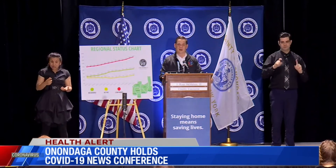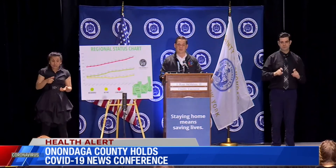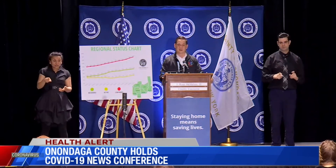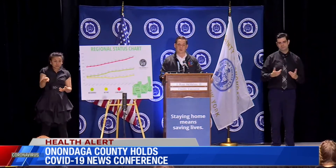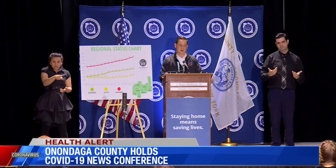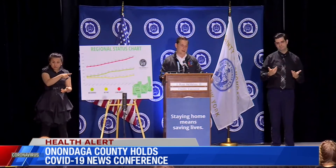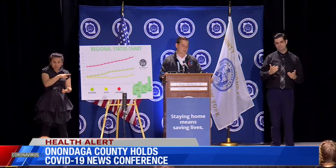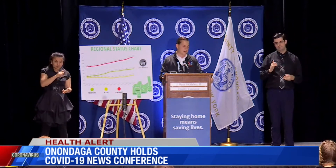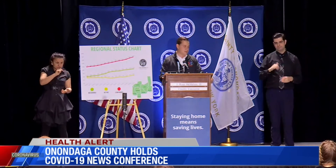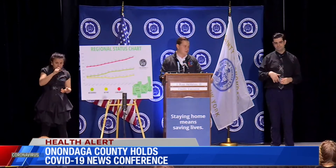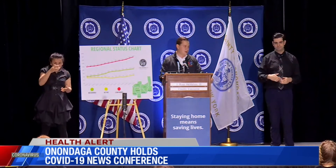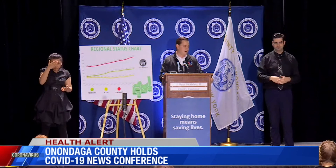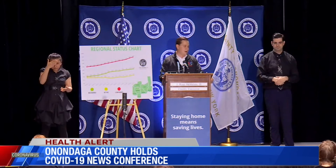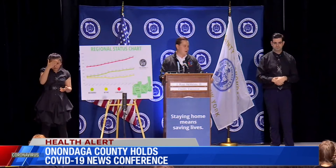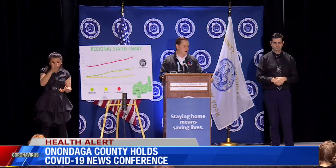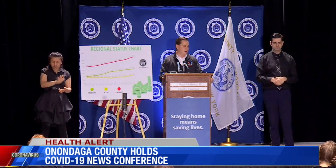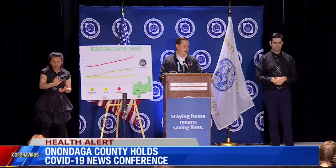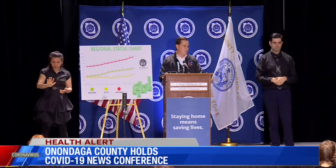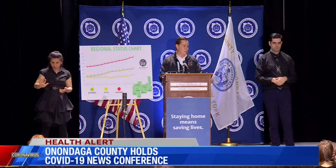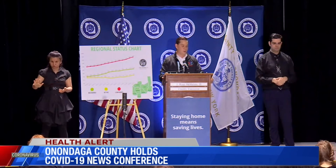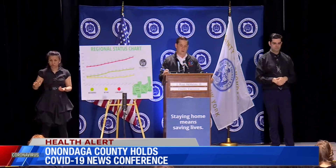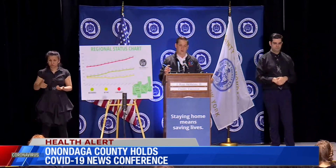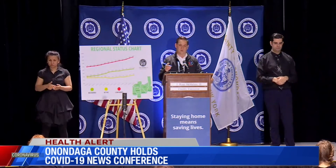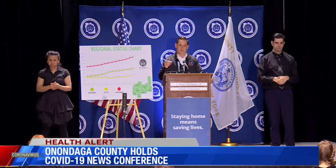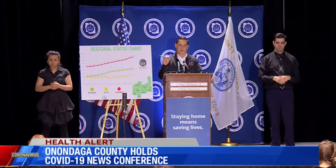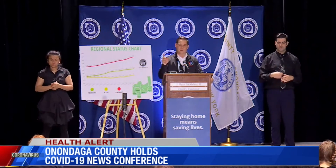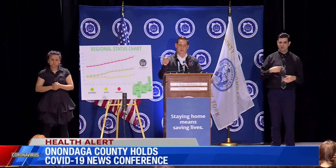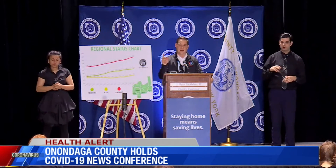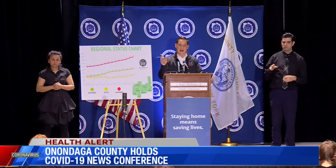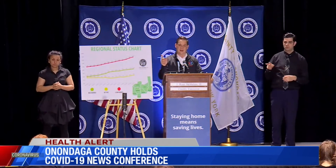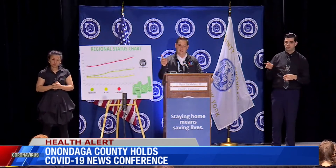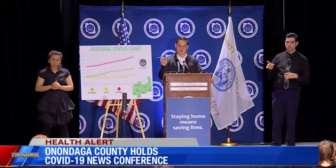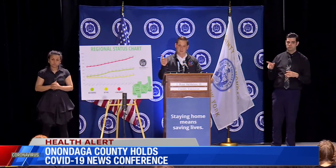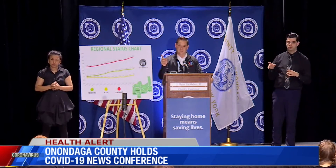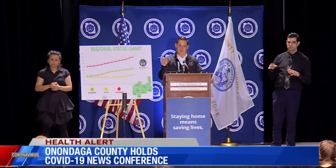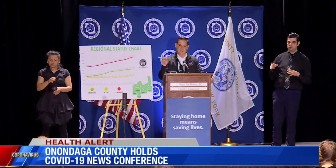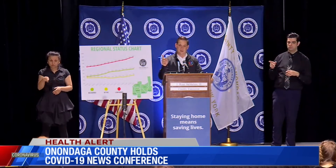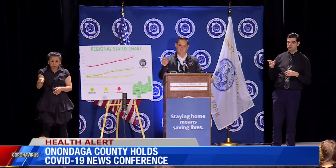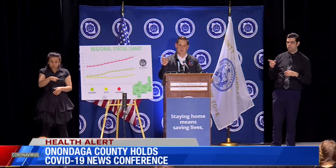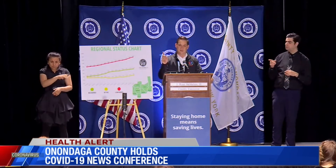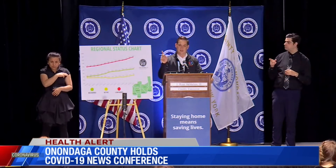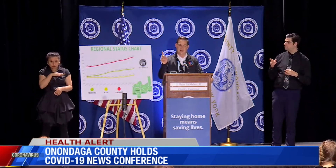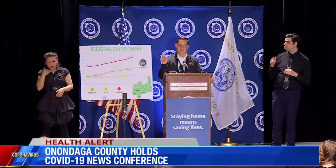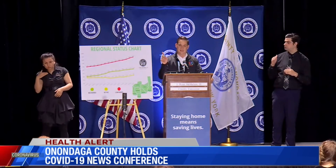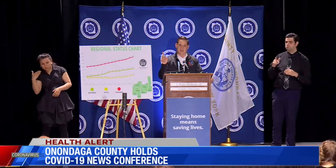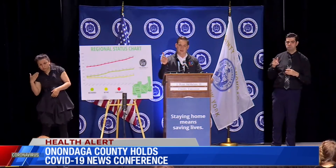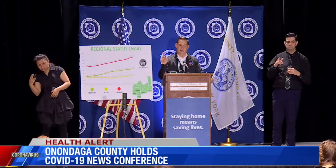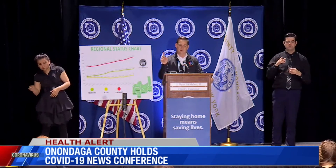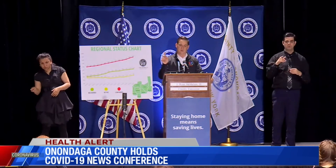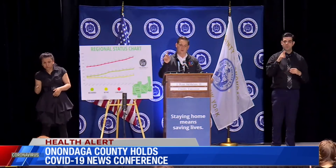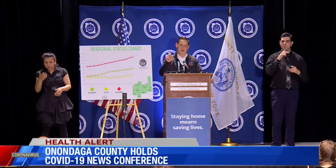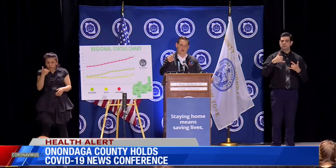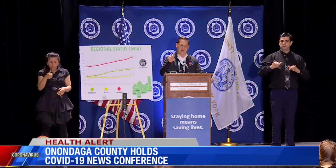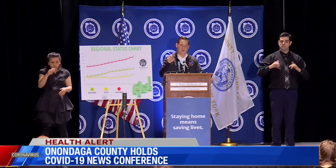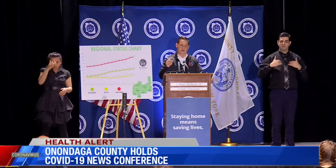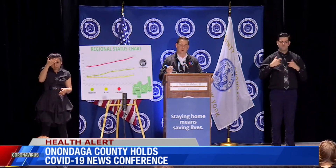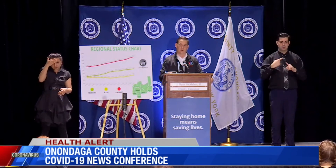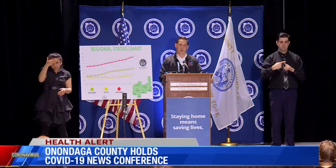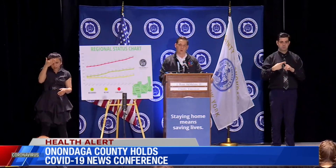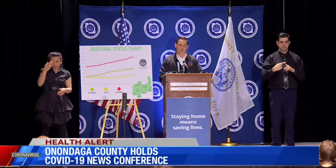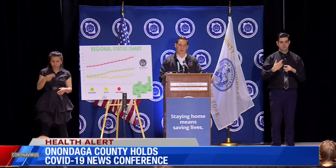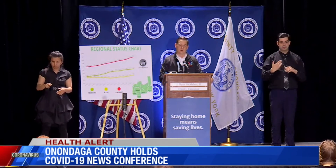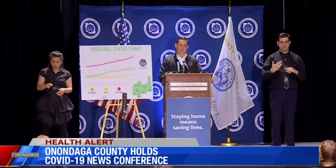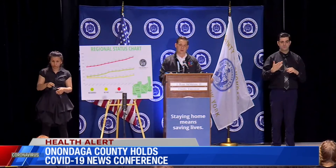everything we wanted to say, look where the active cases are, but then there would be people dying because they got sick, and we would be finding out